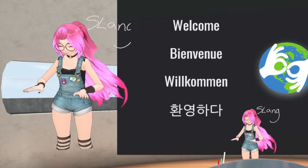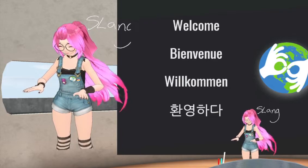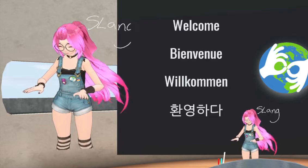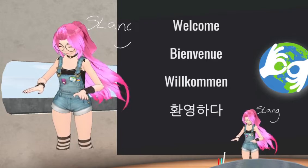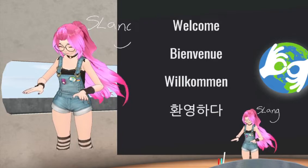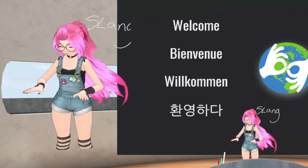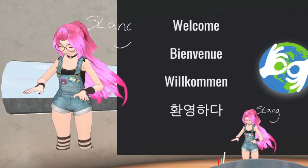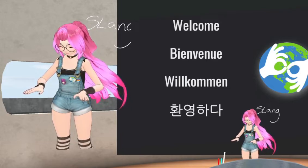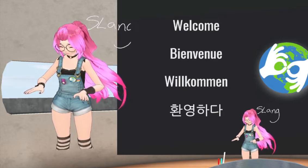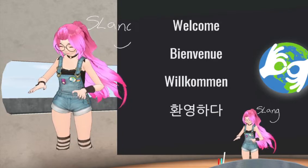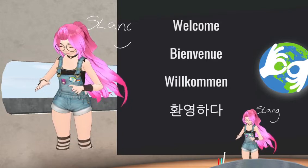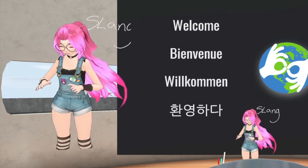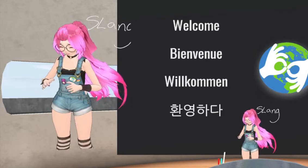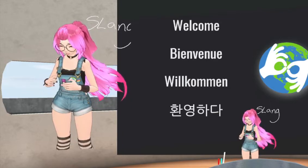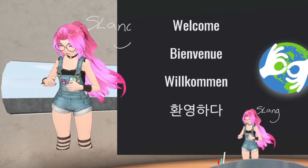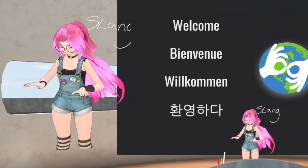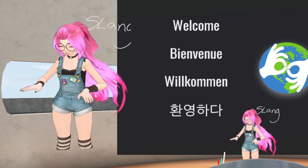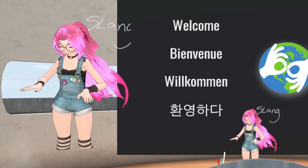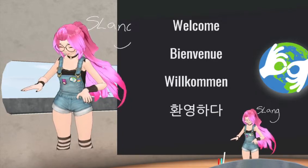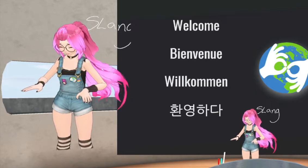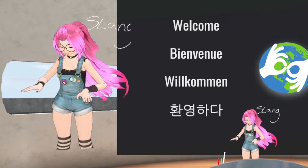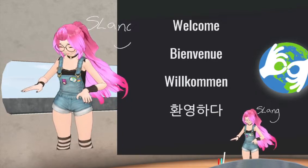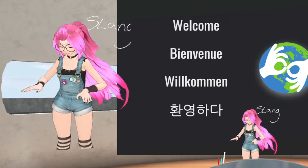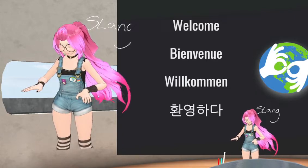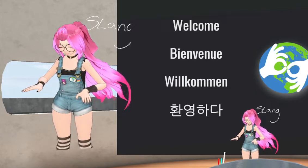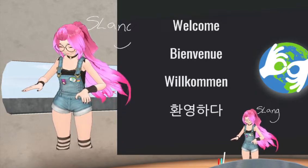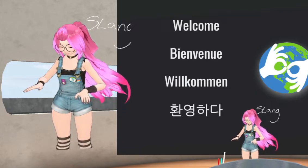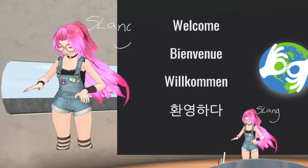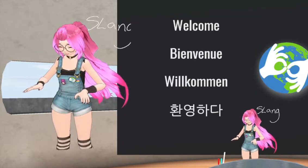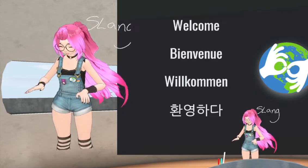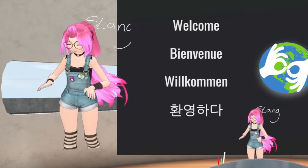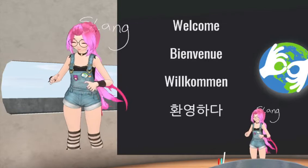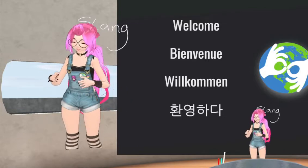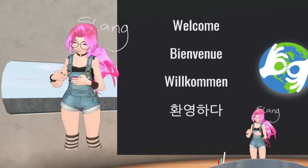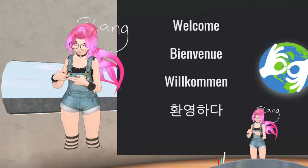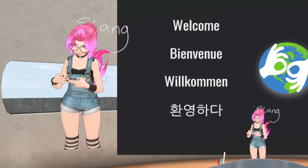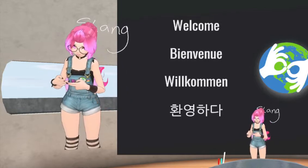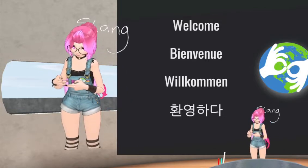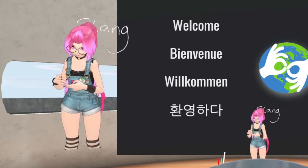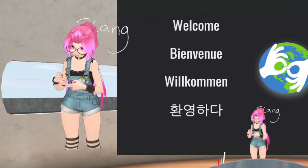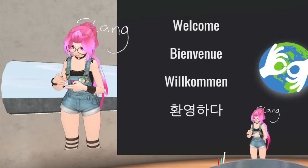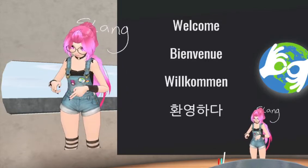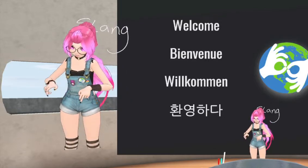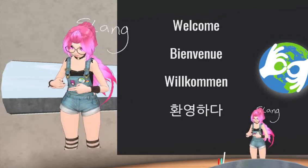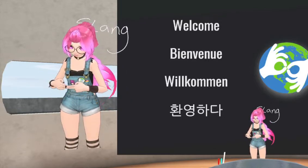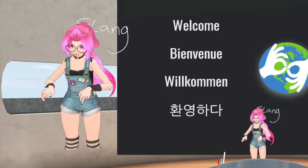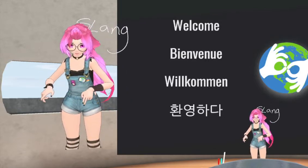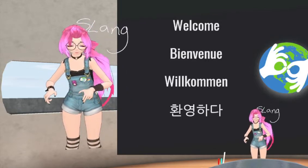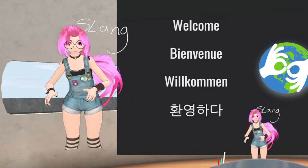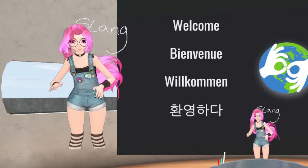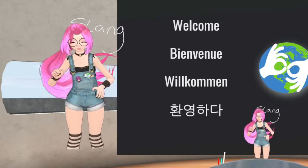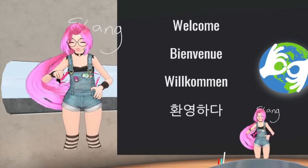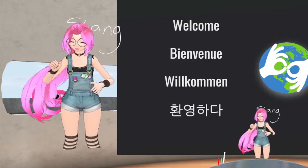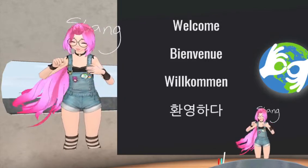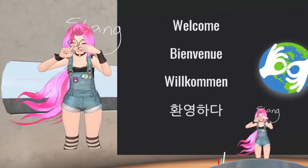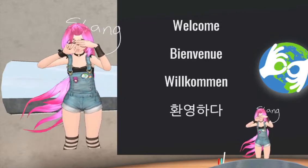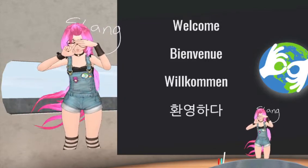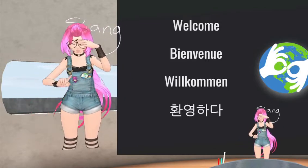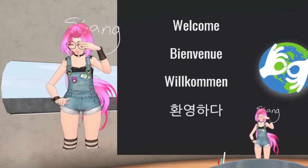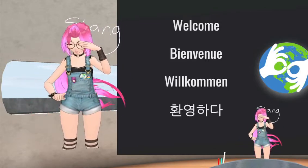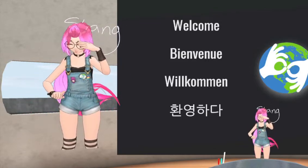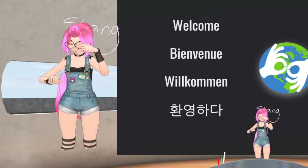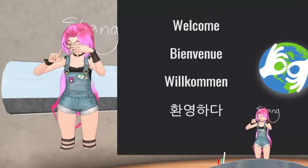if it's worth it. Because if you're questioning it, then there might be a chance that it is in fact rude. But yeah, that's just a